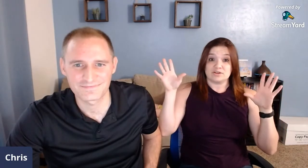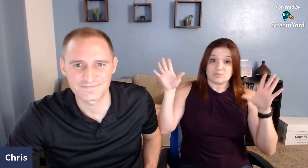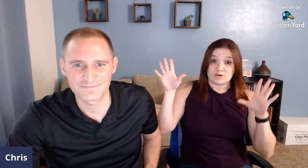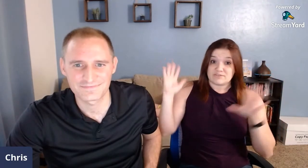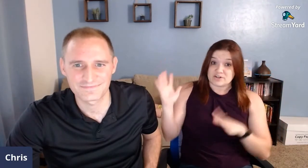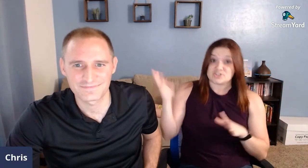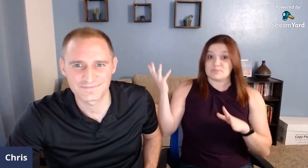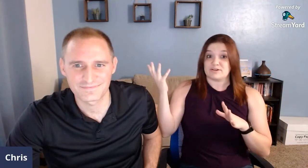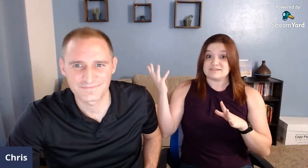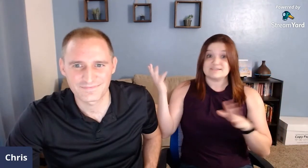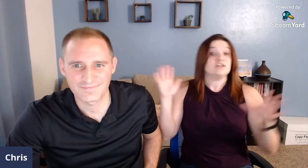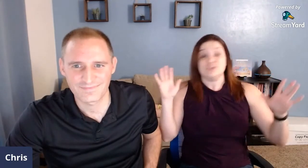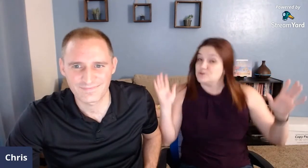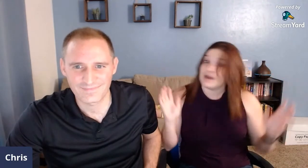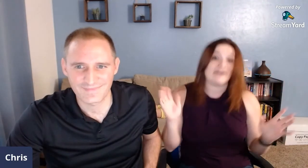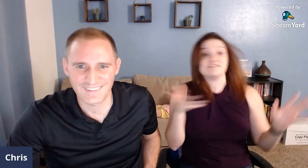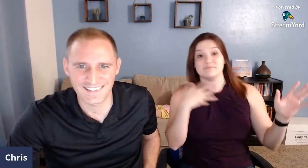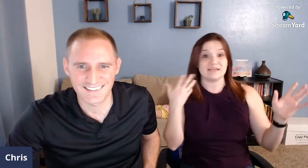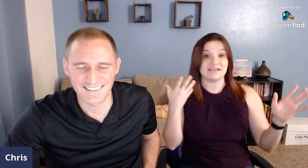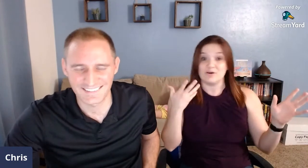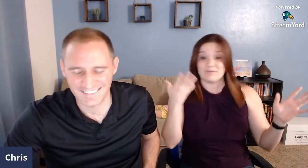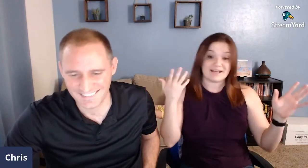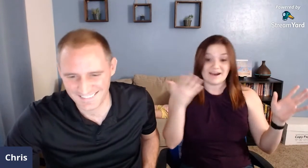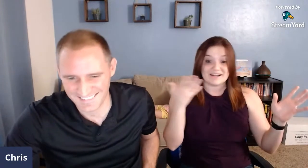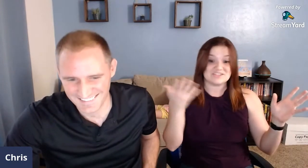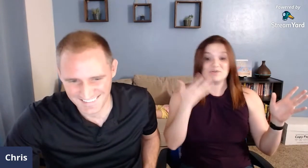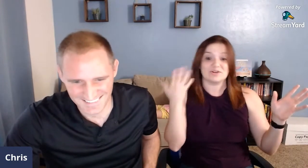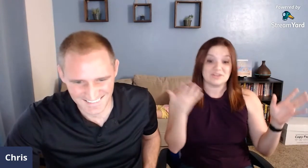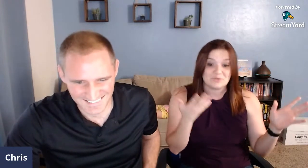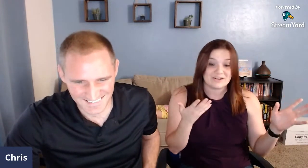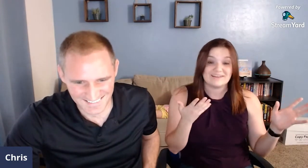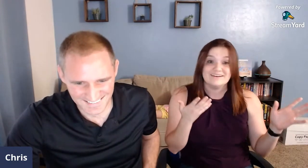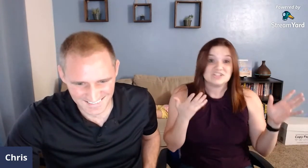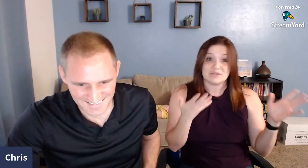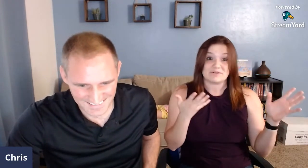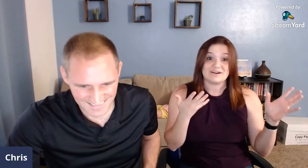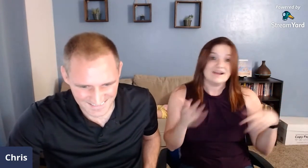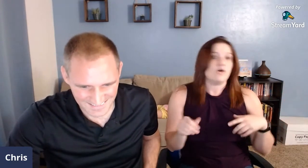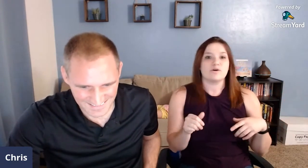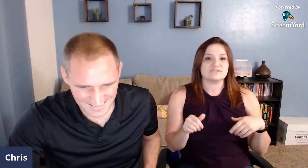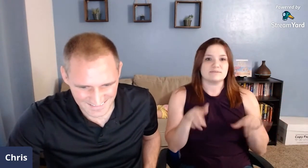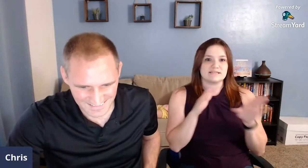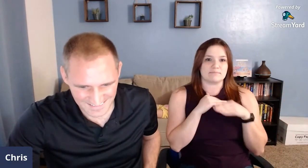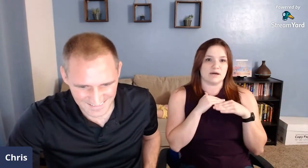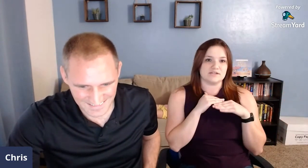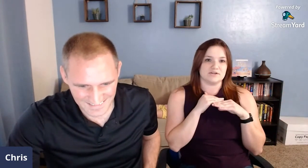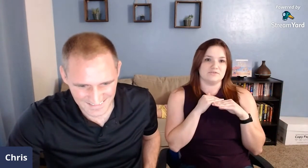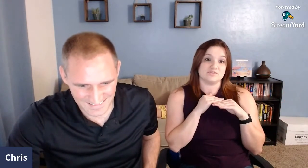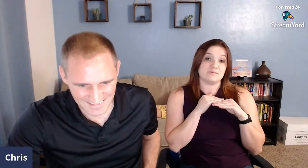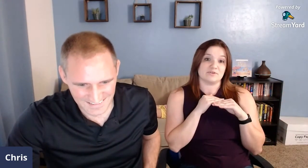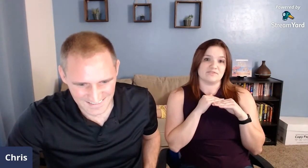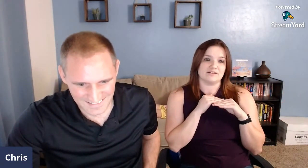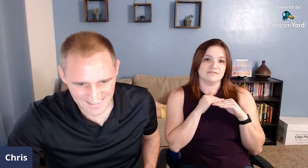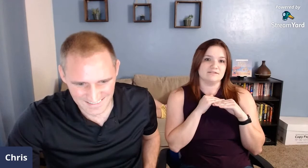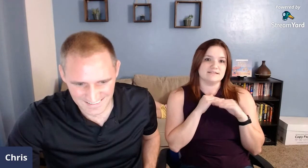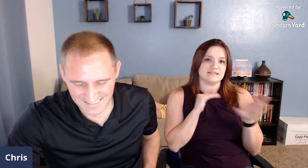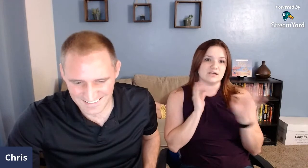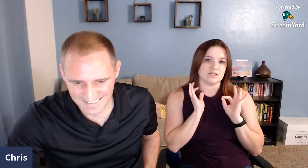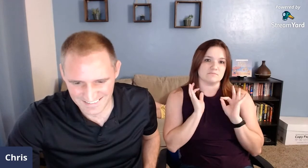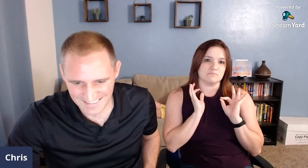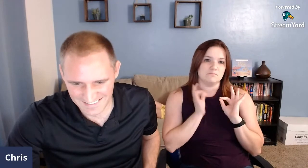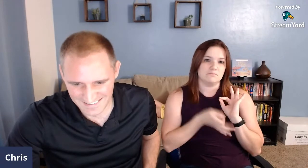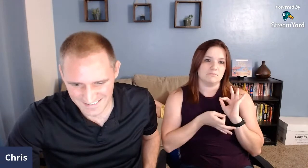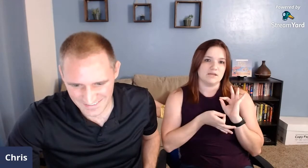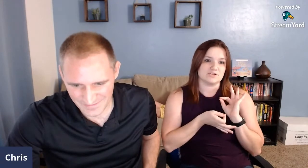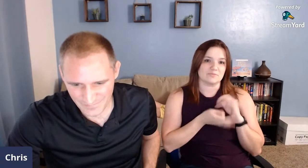it's too early in the morning for your chipperness, you have to be, oh my God, it's too early in the morning, chipper. Or if somebody's like monotone, those people are fun to sit